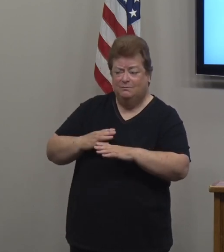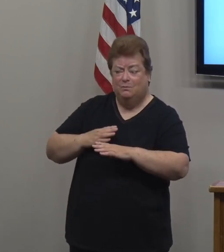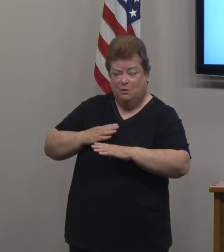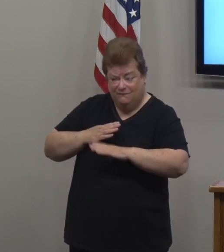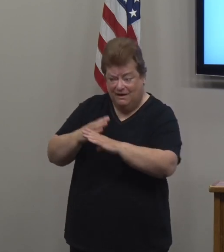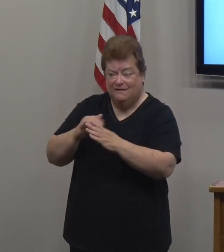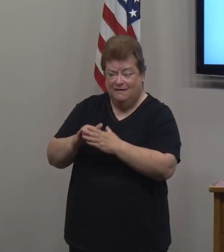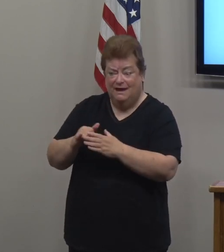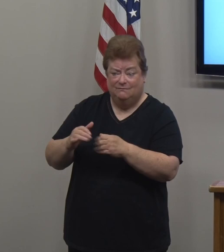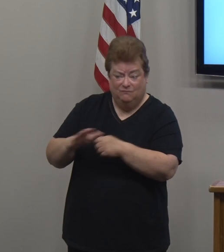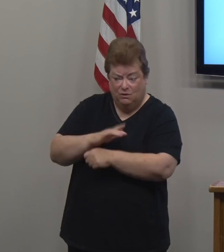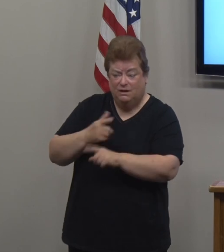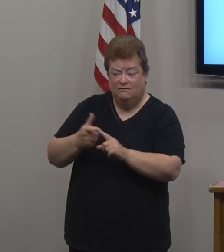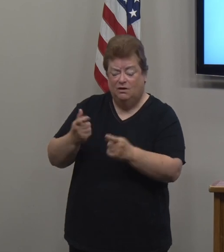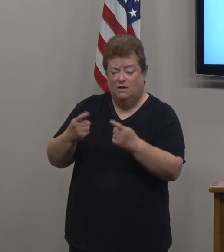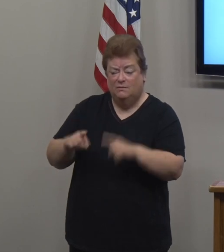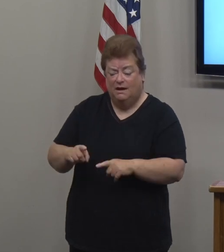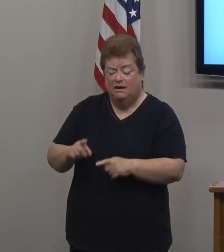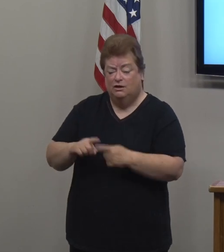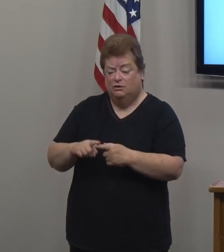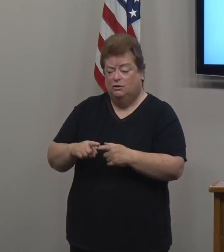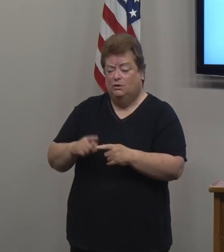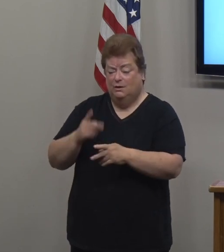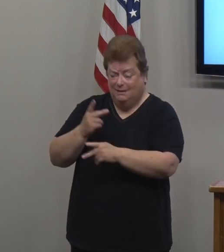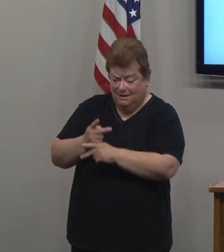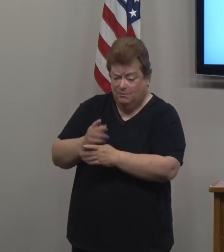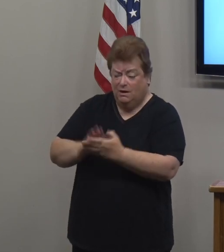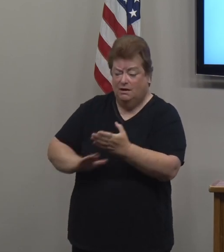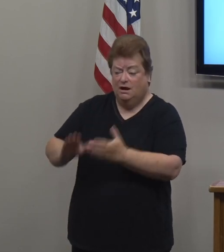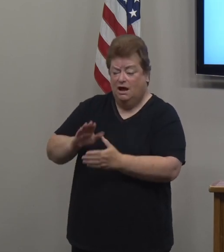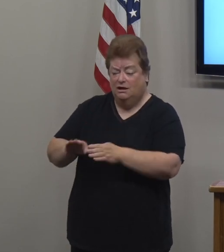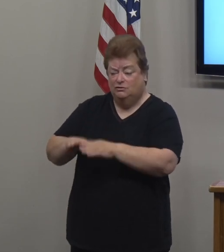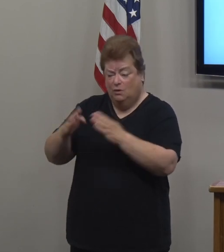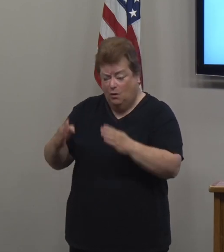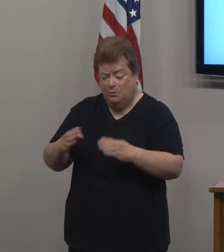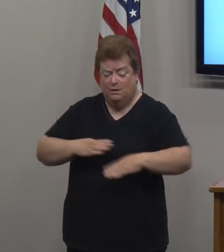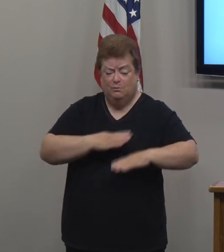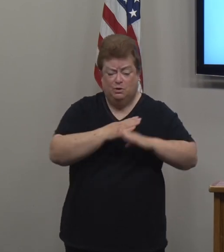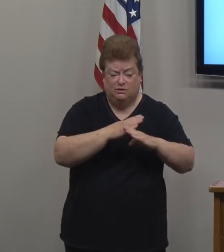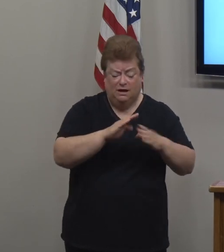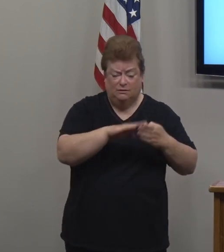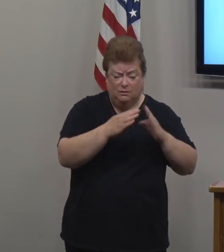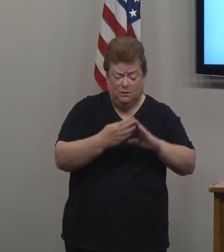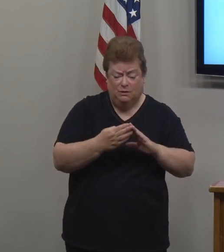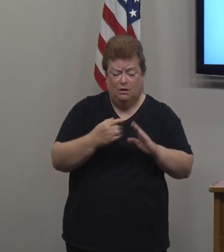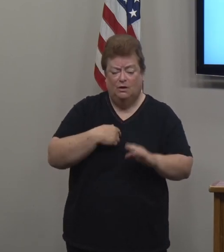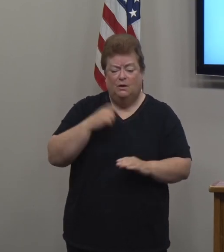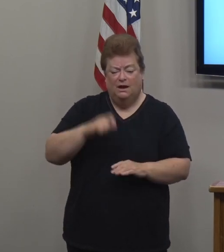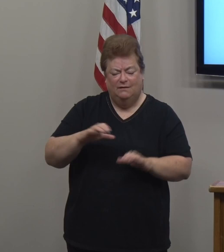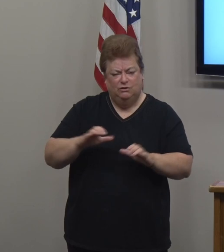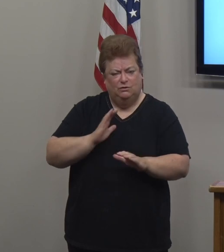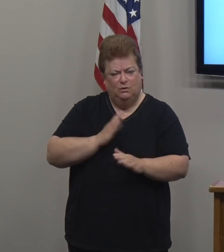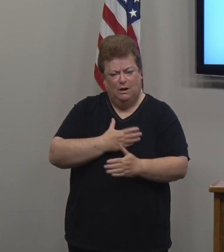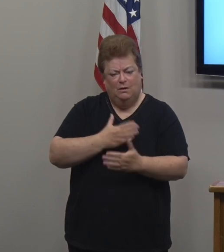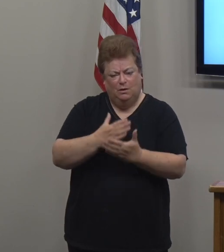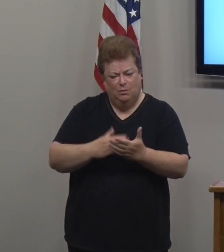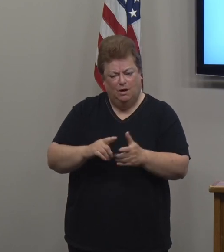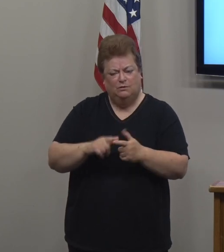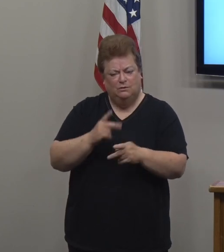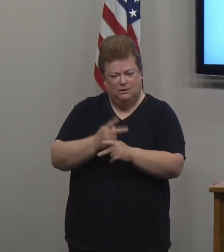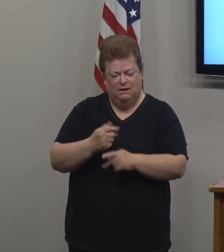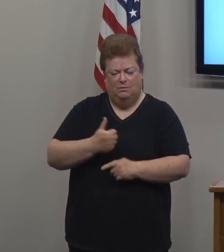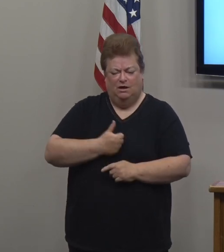to keep our schools and colleges open and to protect our community, we all must do our part to keep ourselves and others